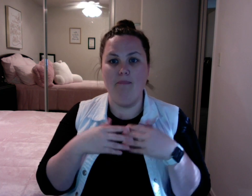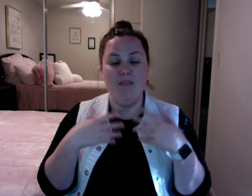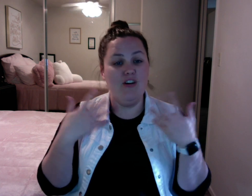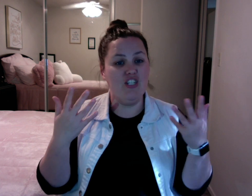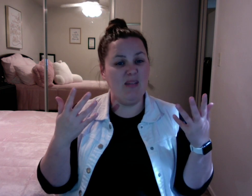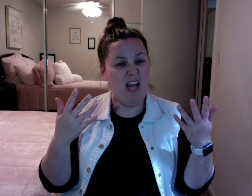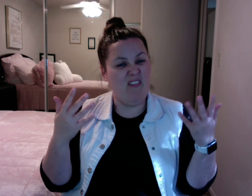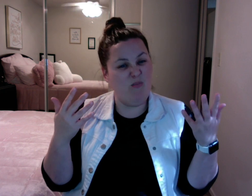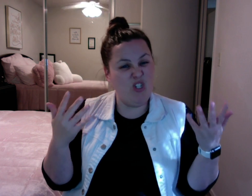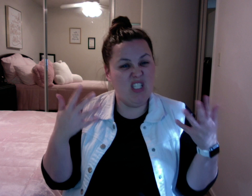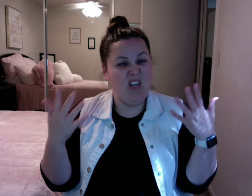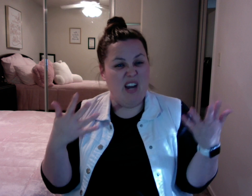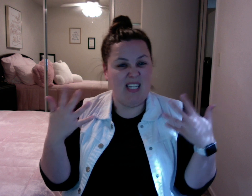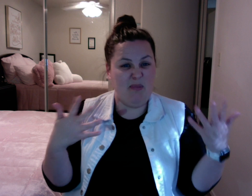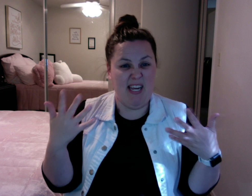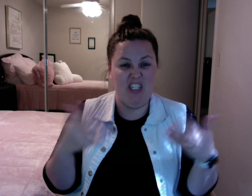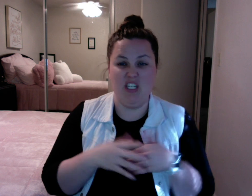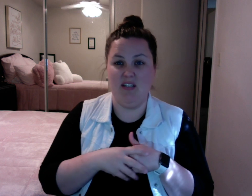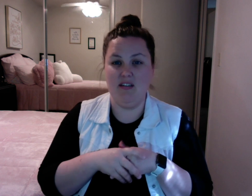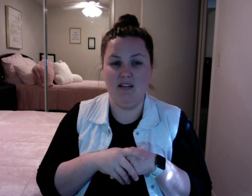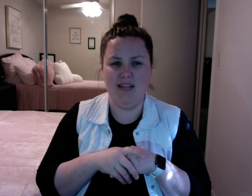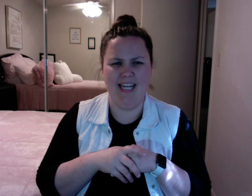here are just some kind of emergency or explanation.